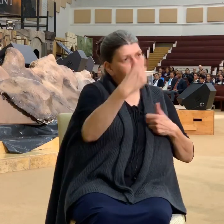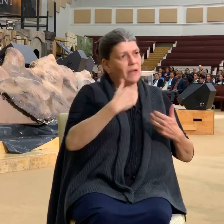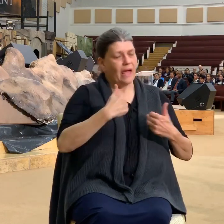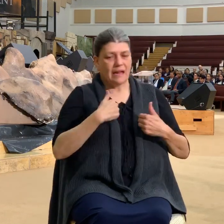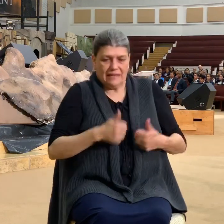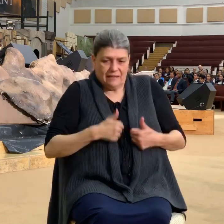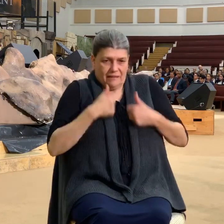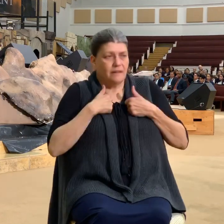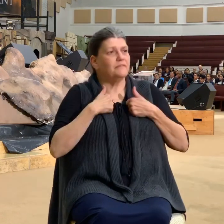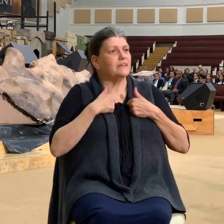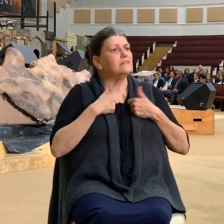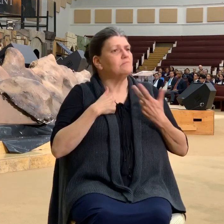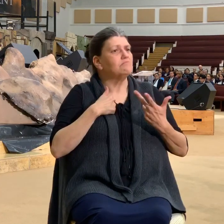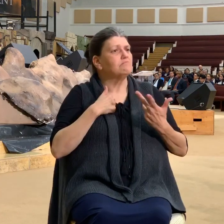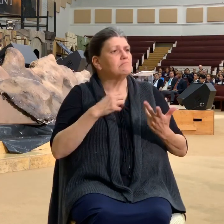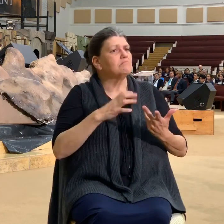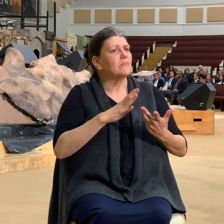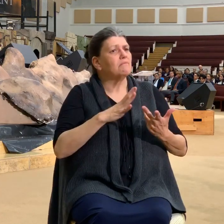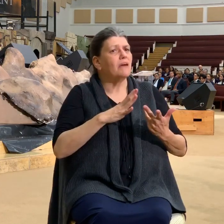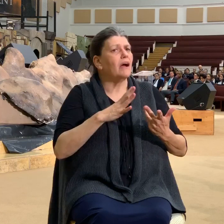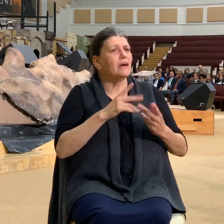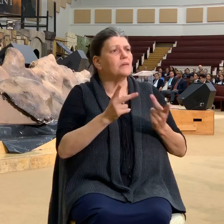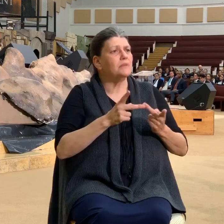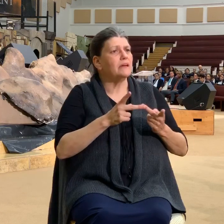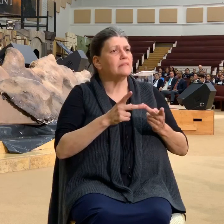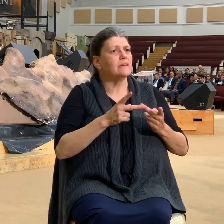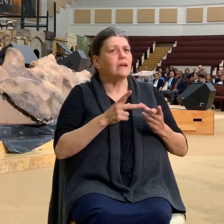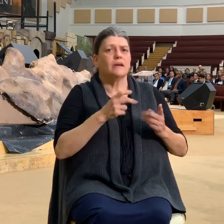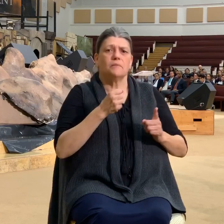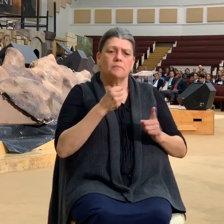And all of a sudden, it hit him